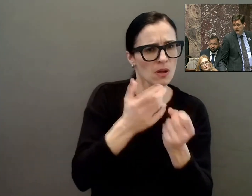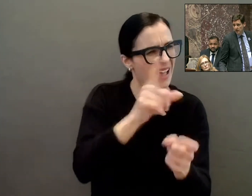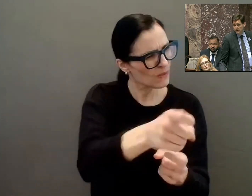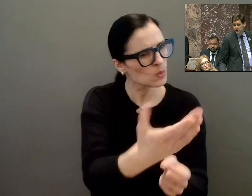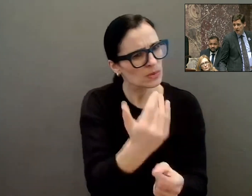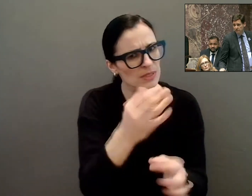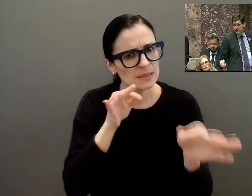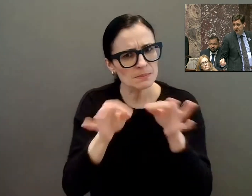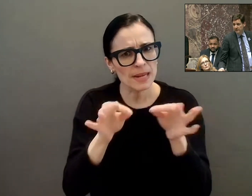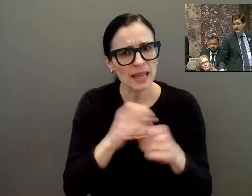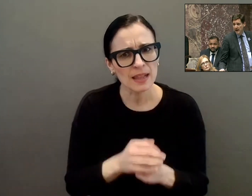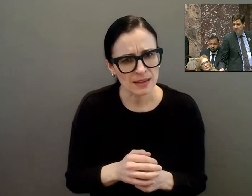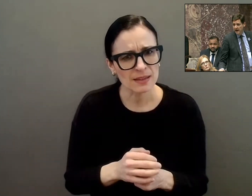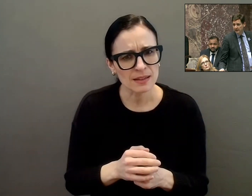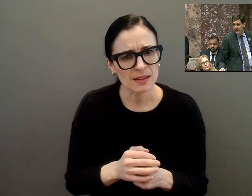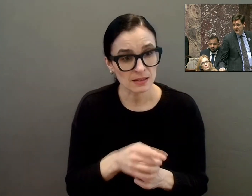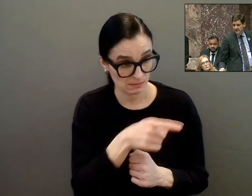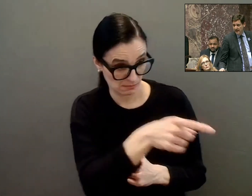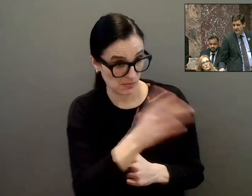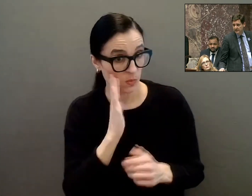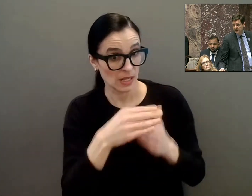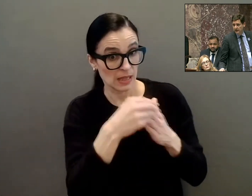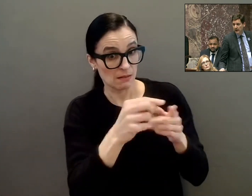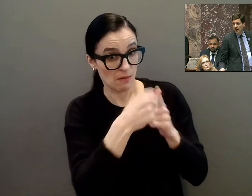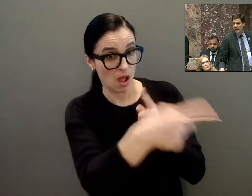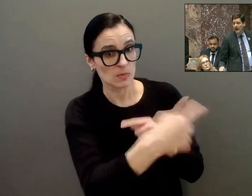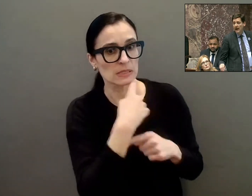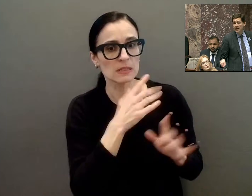denounce this conference and everything that happened at it last night.